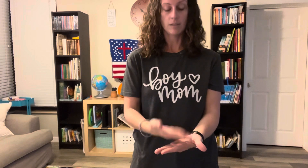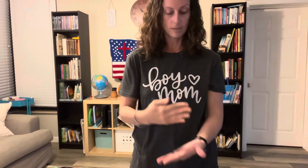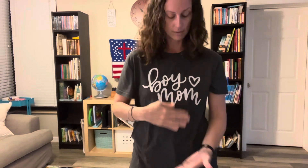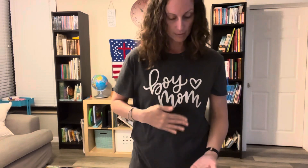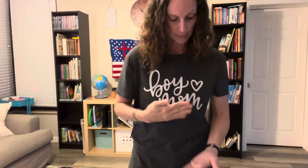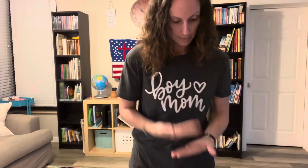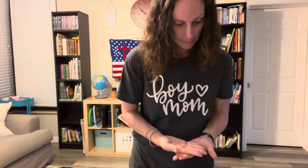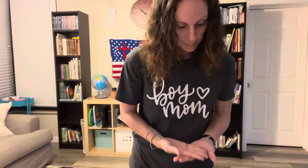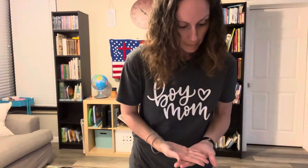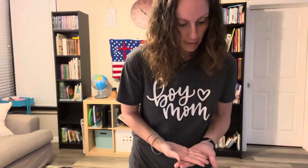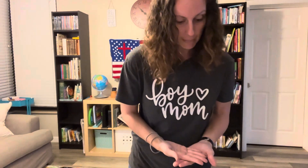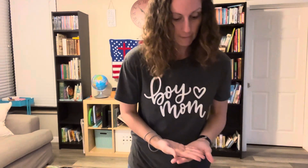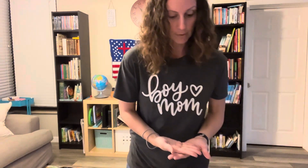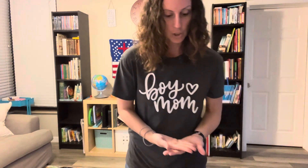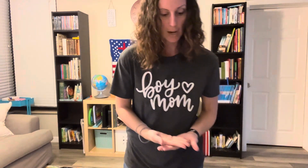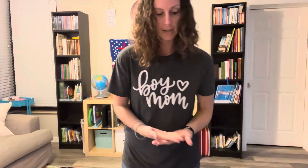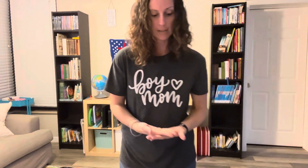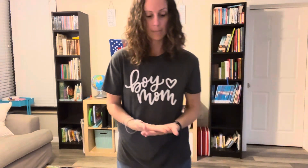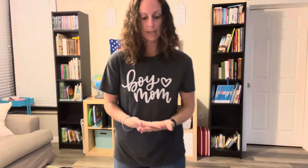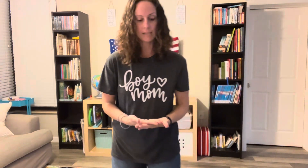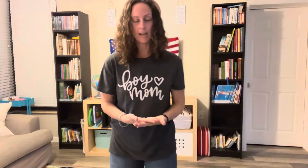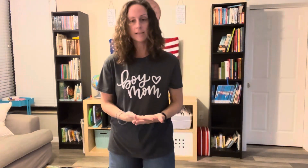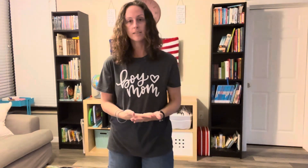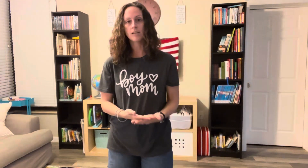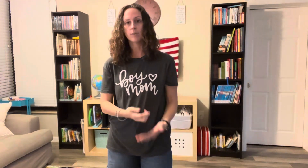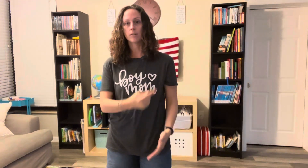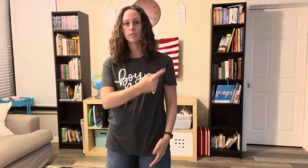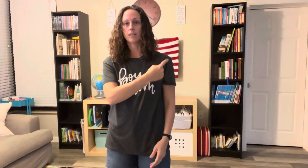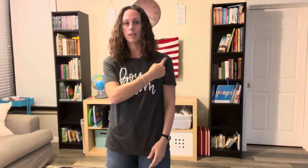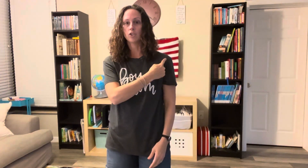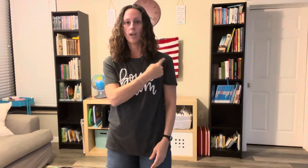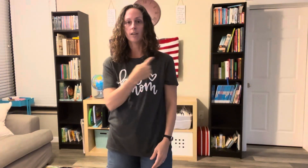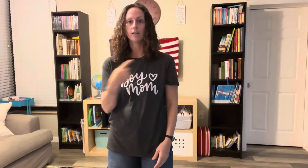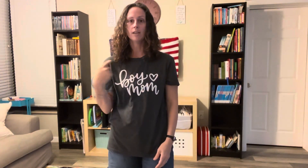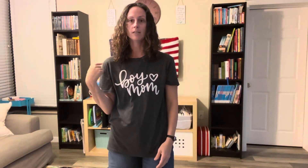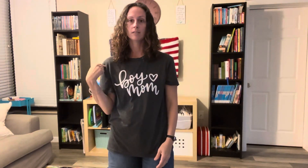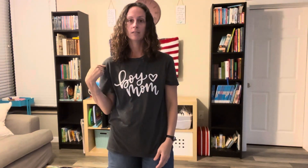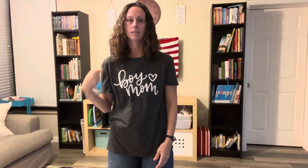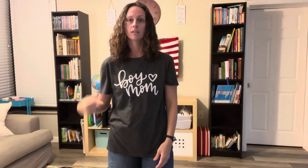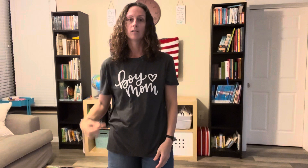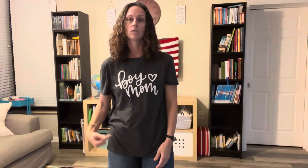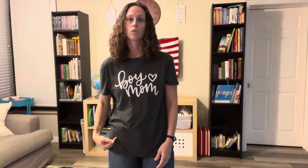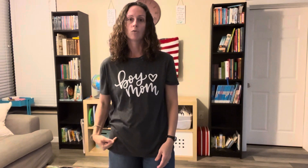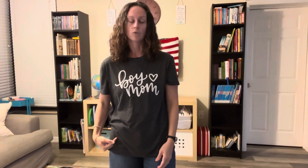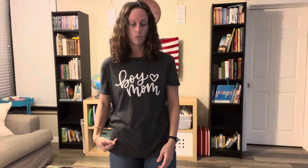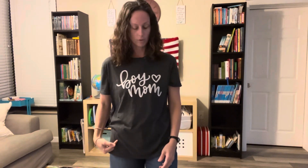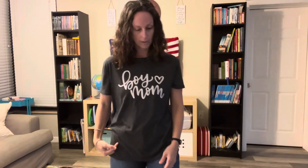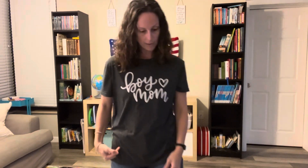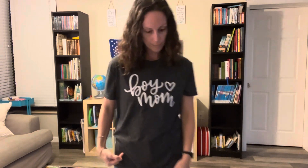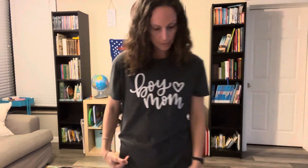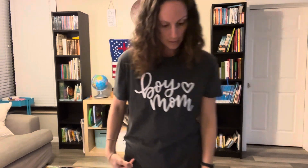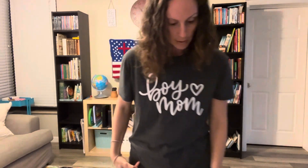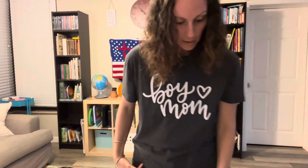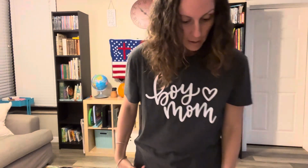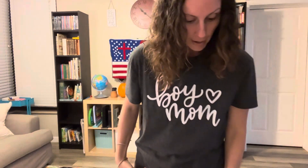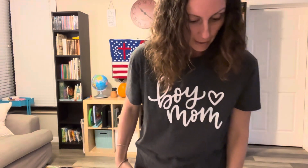Renaissance. And then for China's Ming Dynasty, we're gonna sign China again. Shoulder, shoulder, hip. And